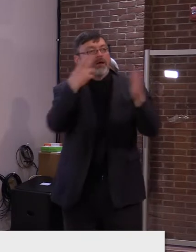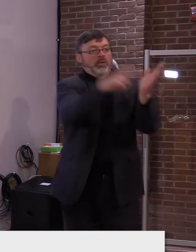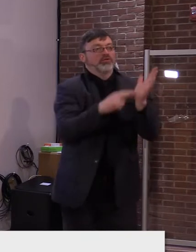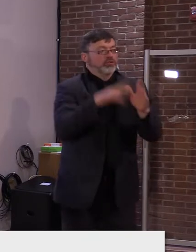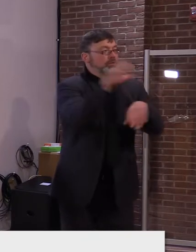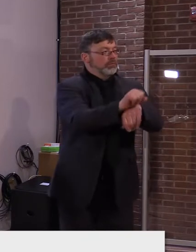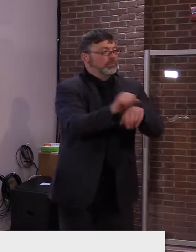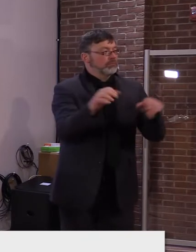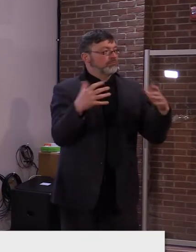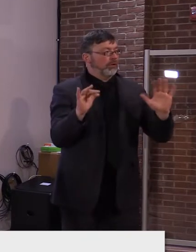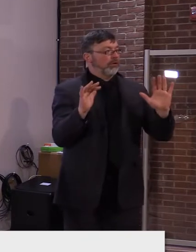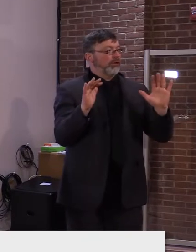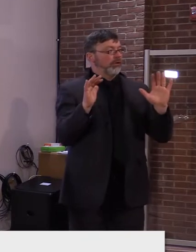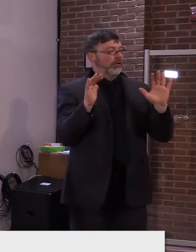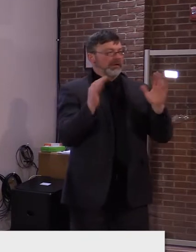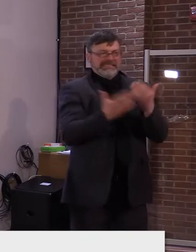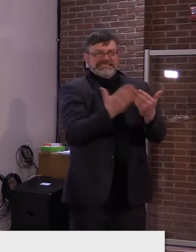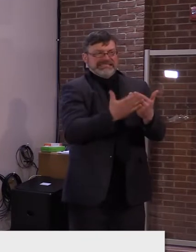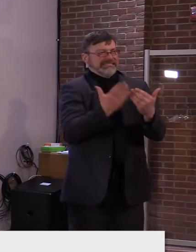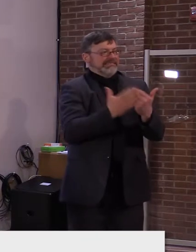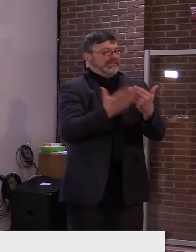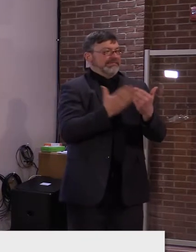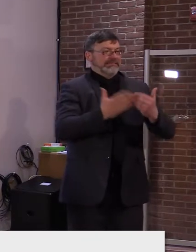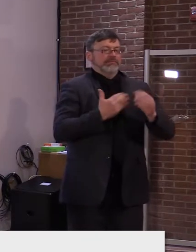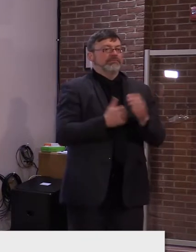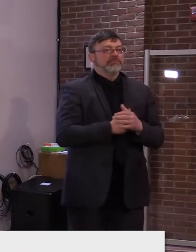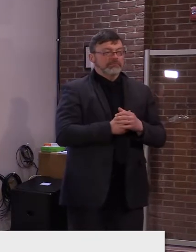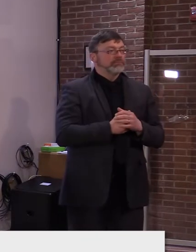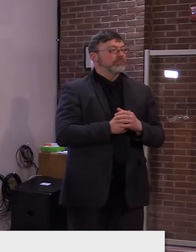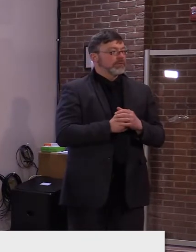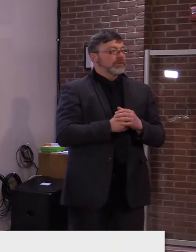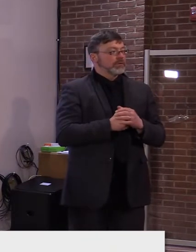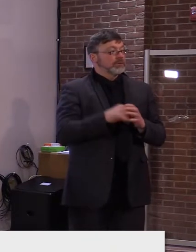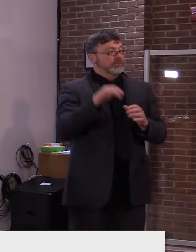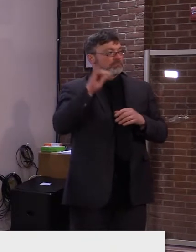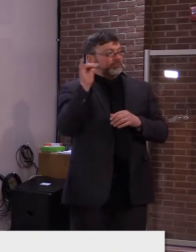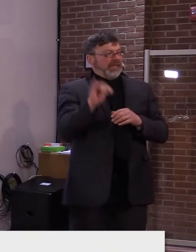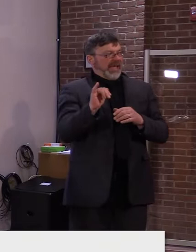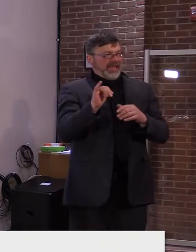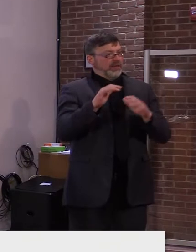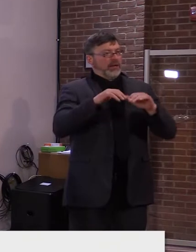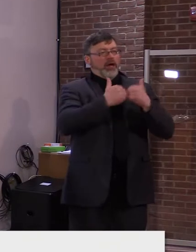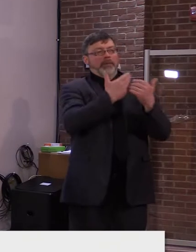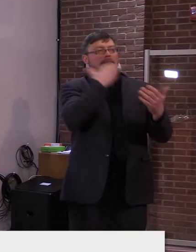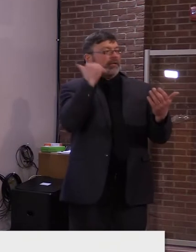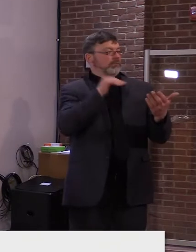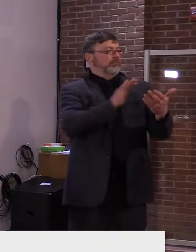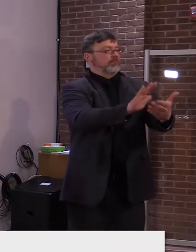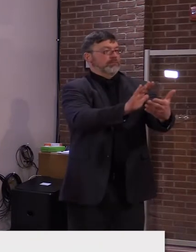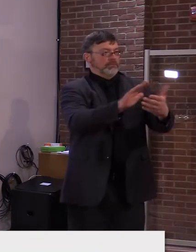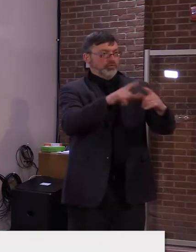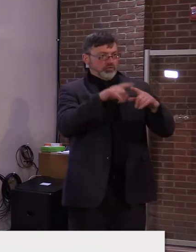healthvermont.gov/myvaccine. This is the preferred method. Or you can call